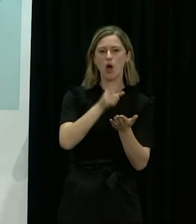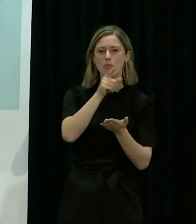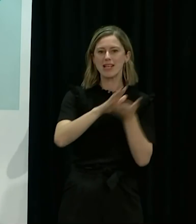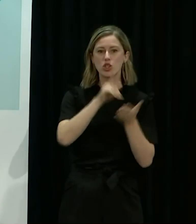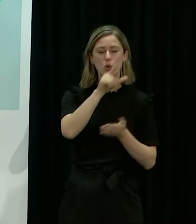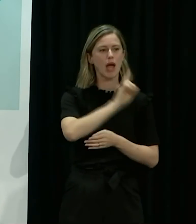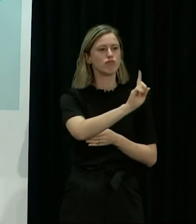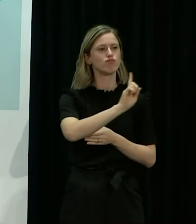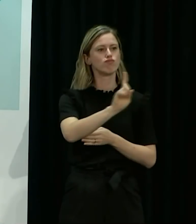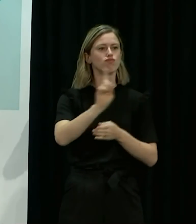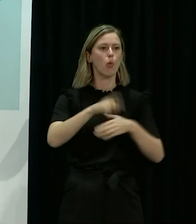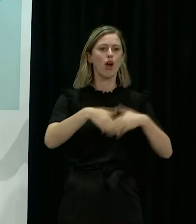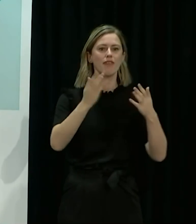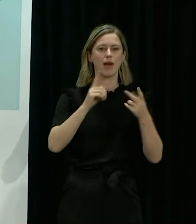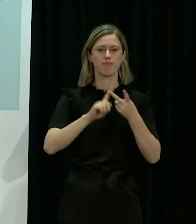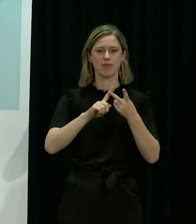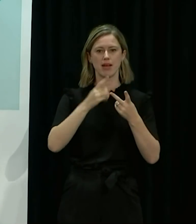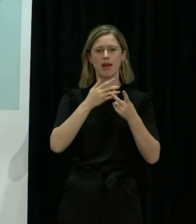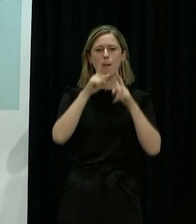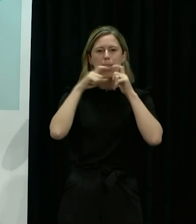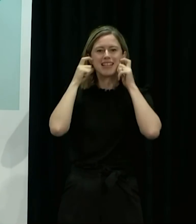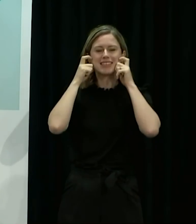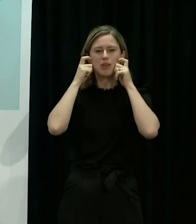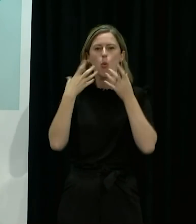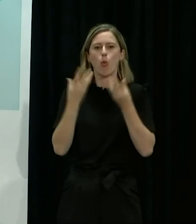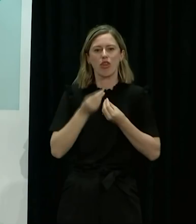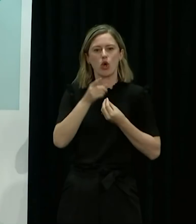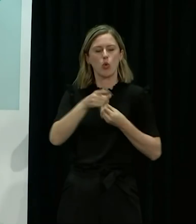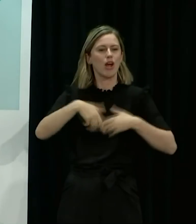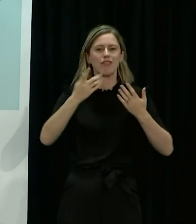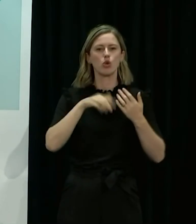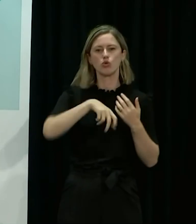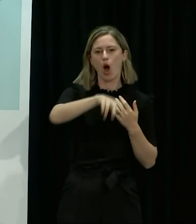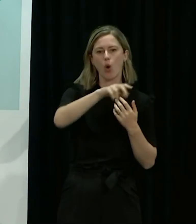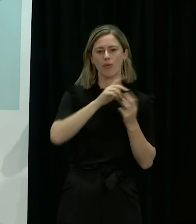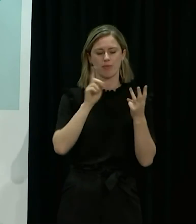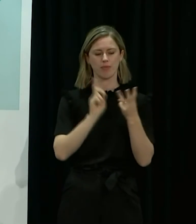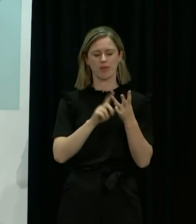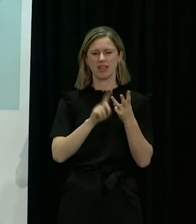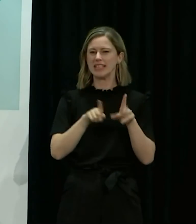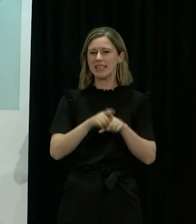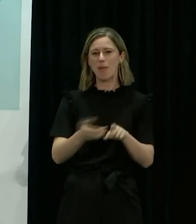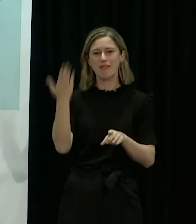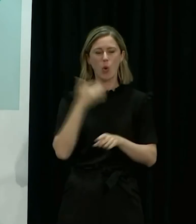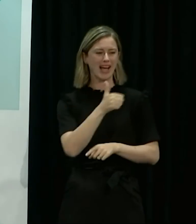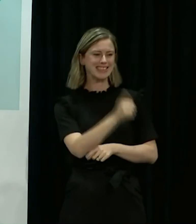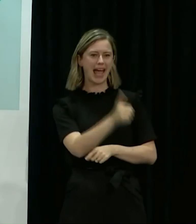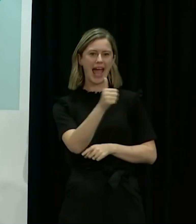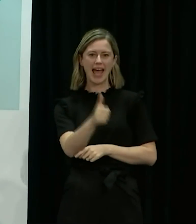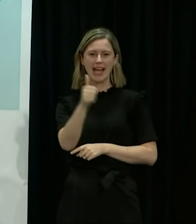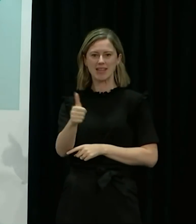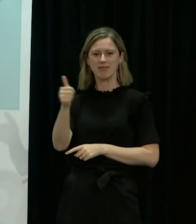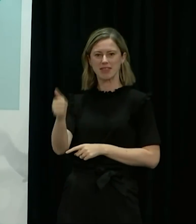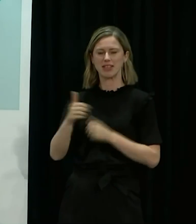favourite places. 2, take your mask wherever you go and be ready to wear it. And 3, just like before, scan in wherever you